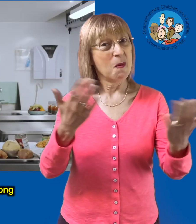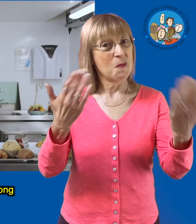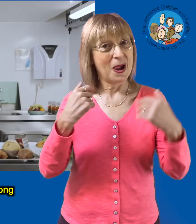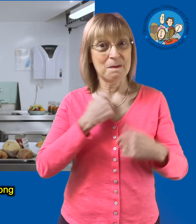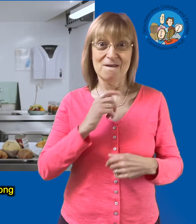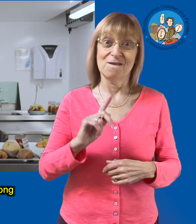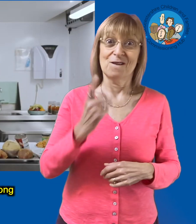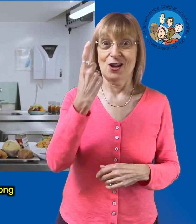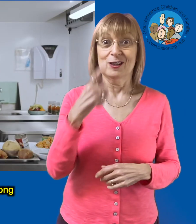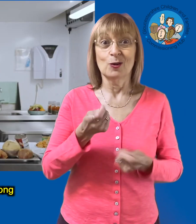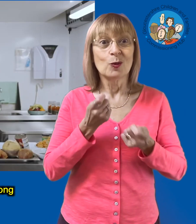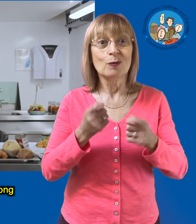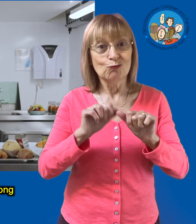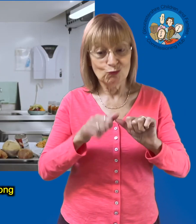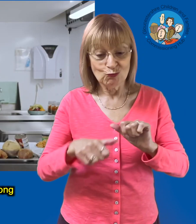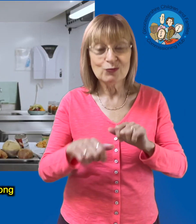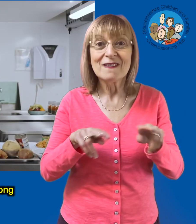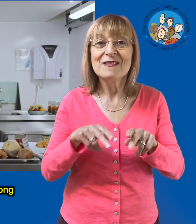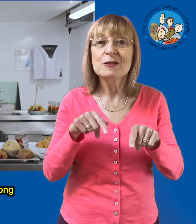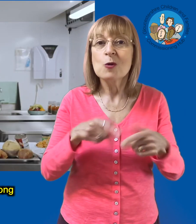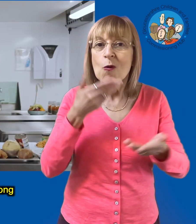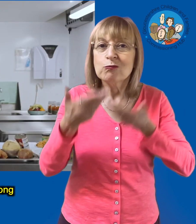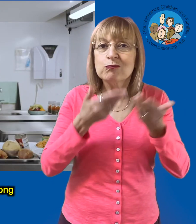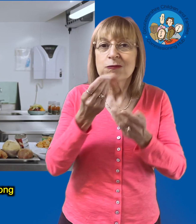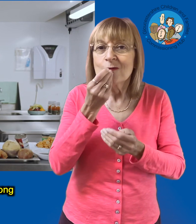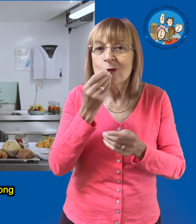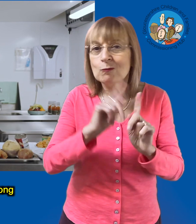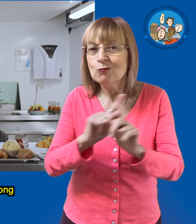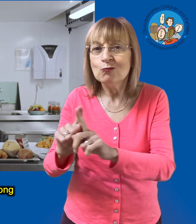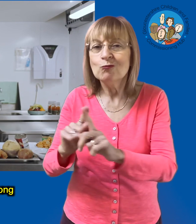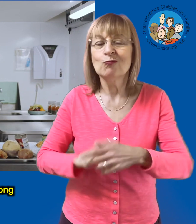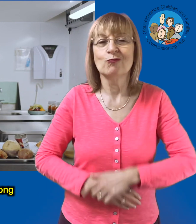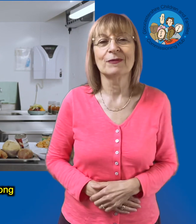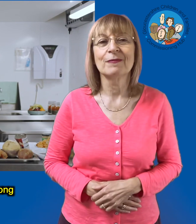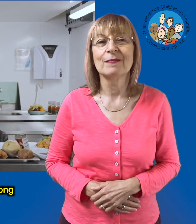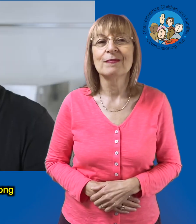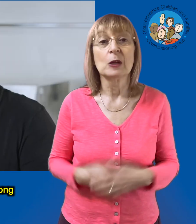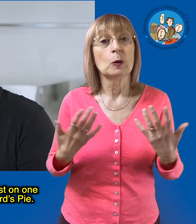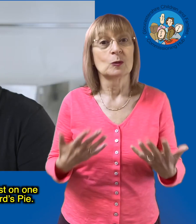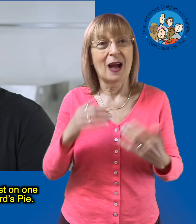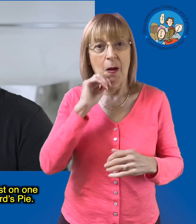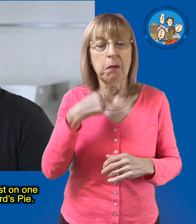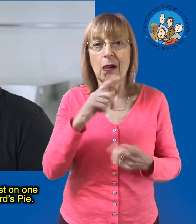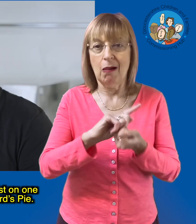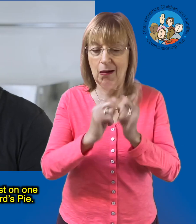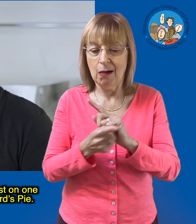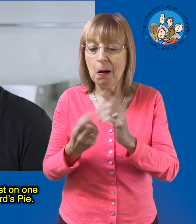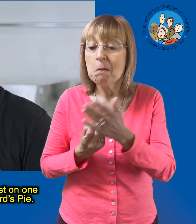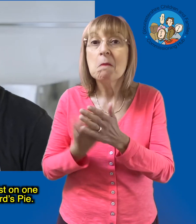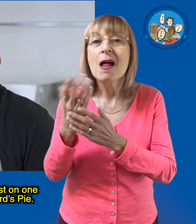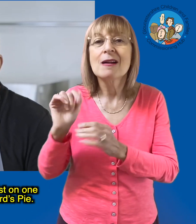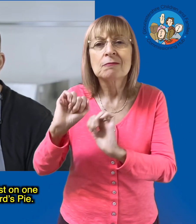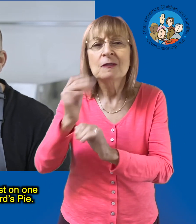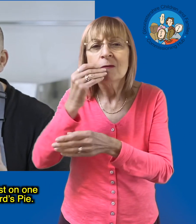Hello and welcome to our first cook along series of the videos of these dishes. Today we are going to